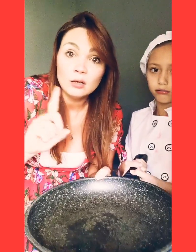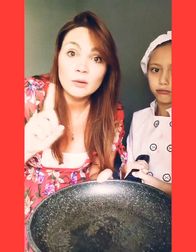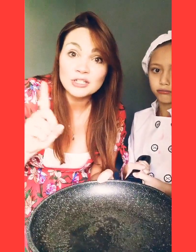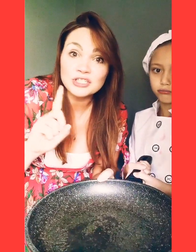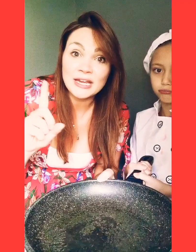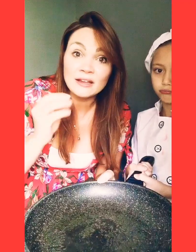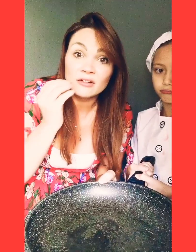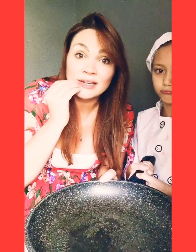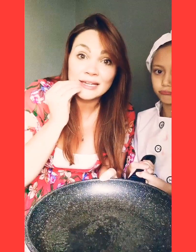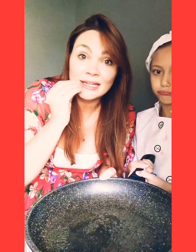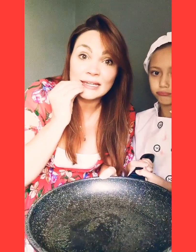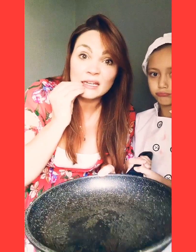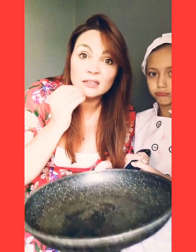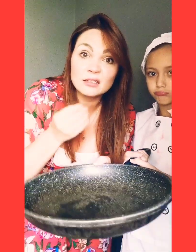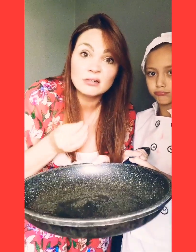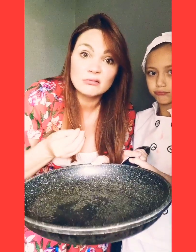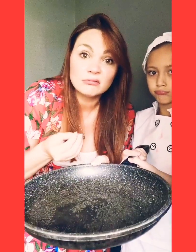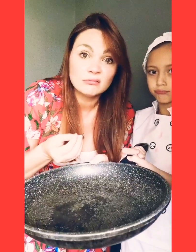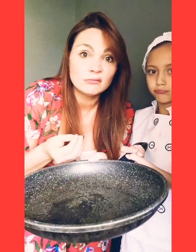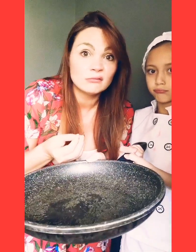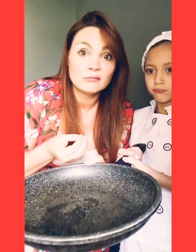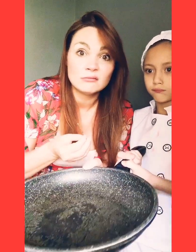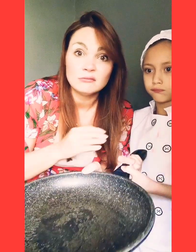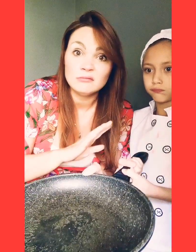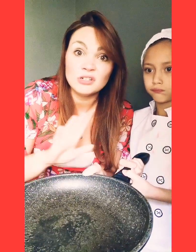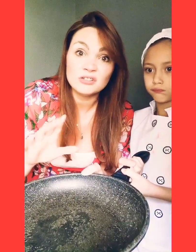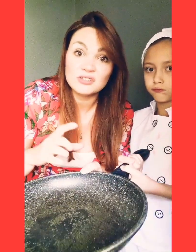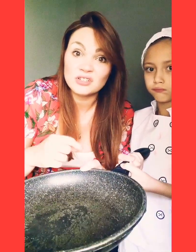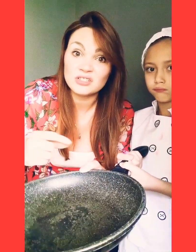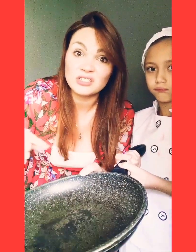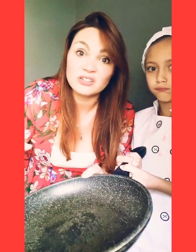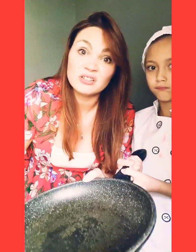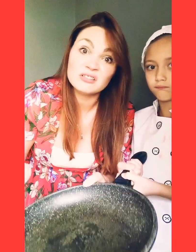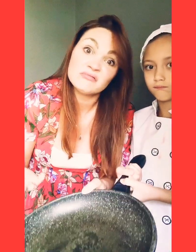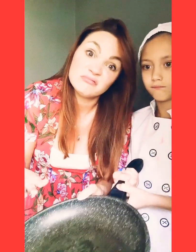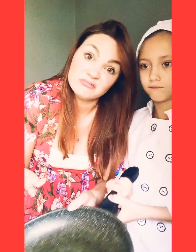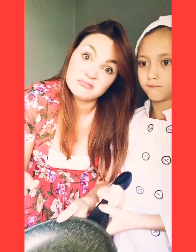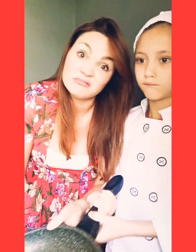Oh, what's Jane gonna eat? Not sausages.